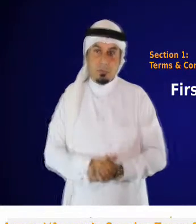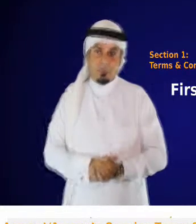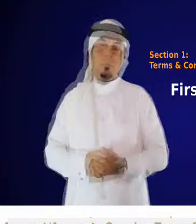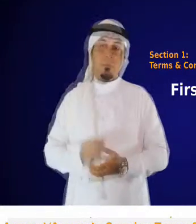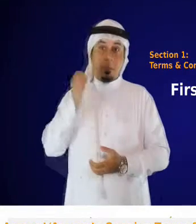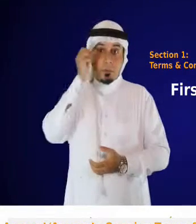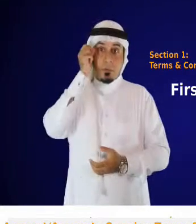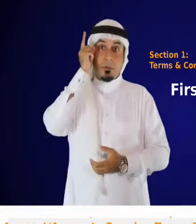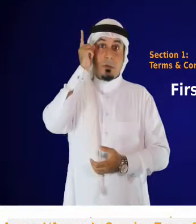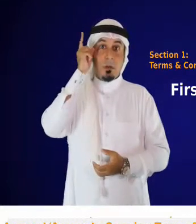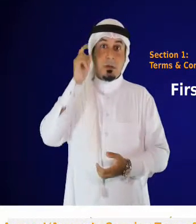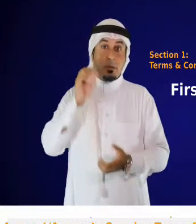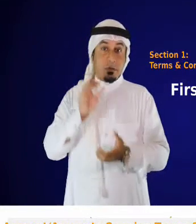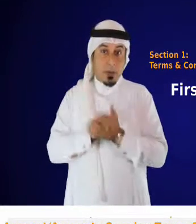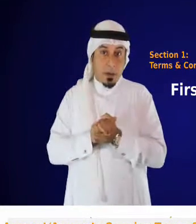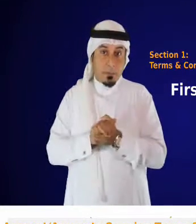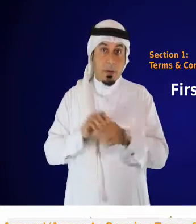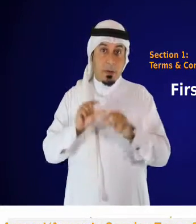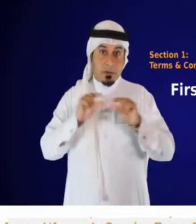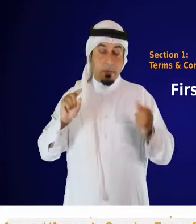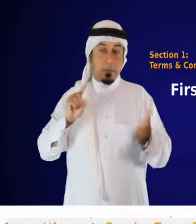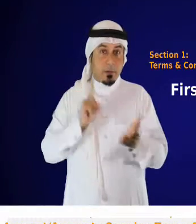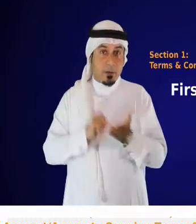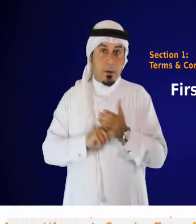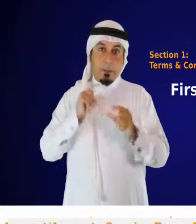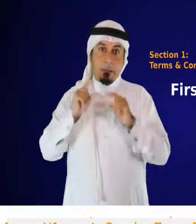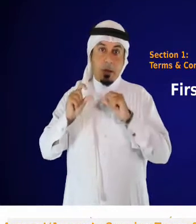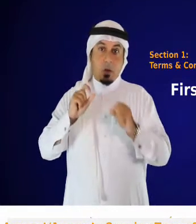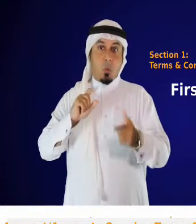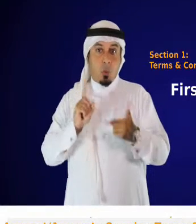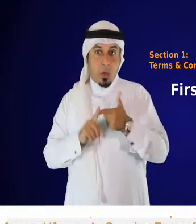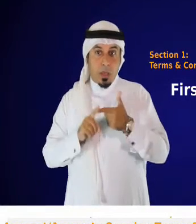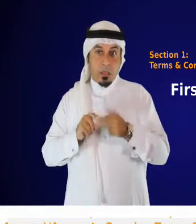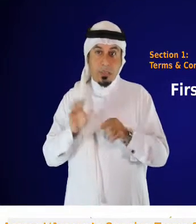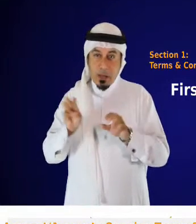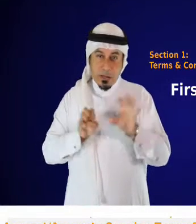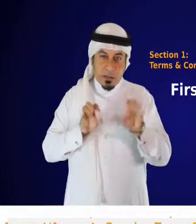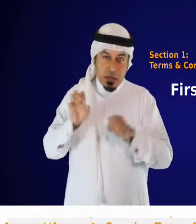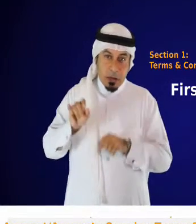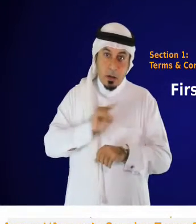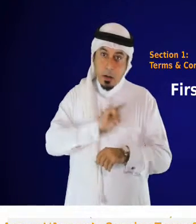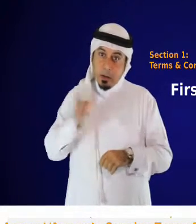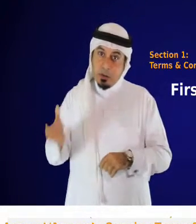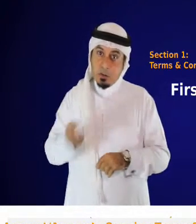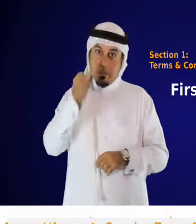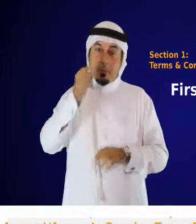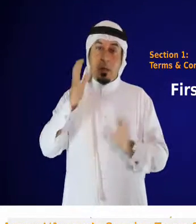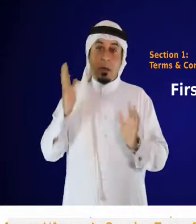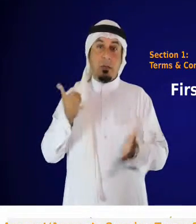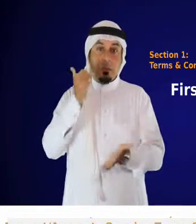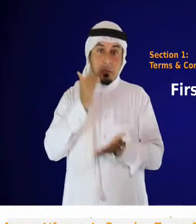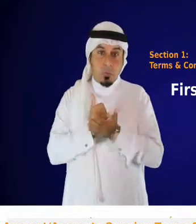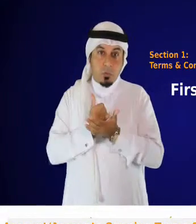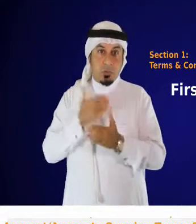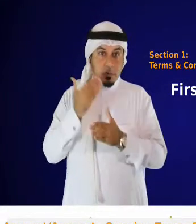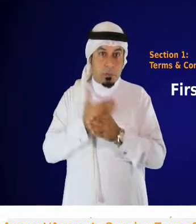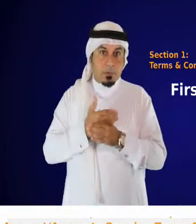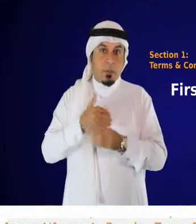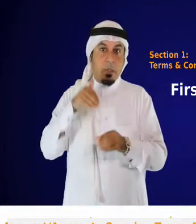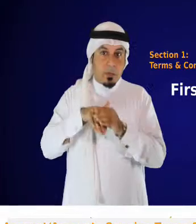2. The account holder understands that the bank, in its capacity as a collection agent, assumes no responsibility for ensuring